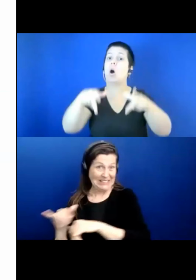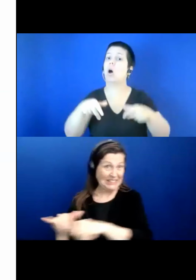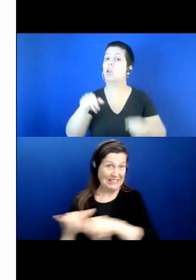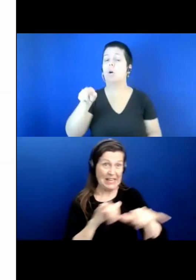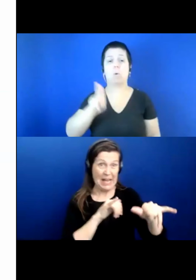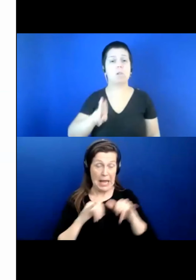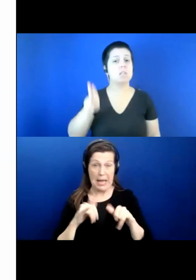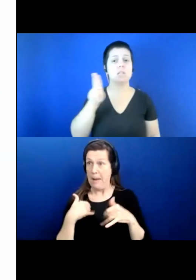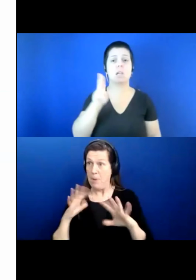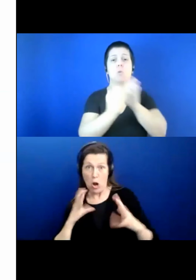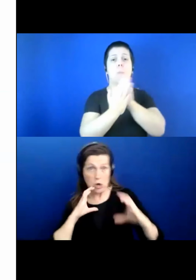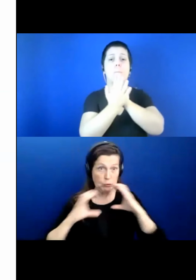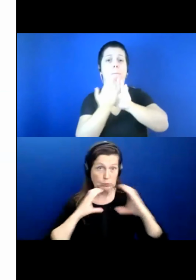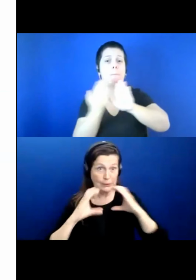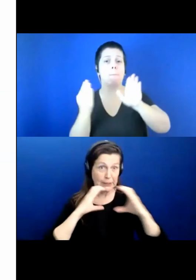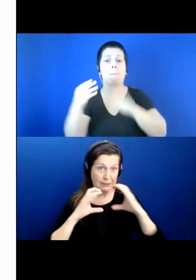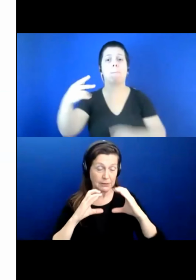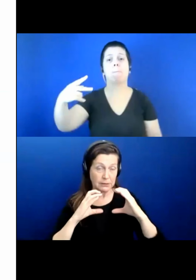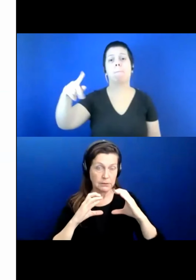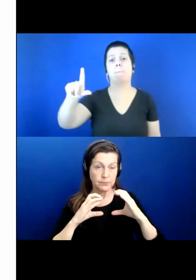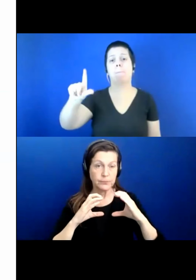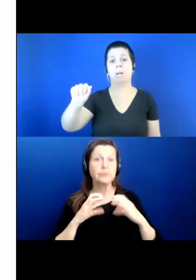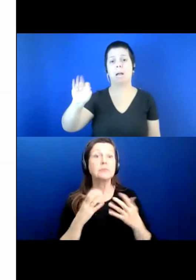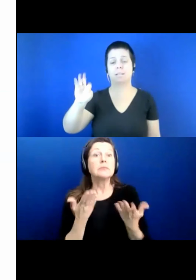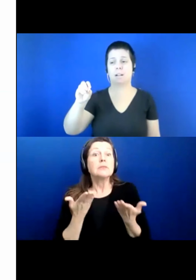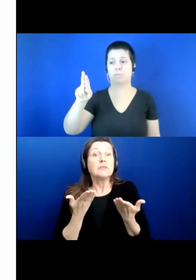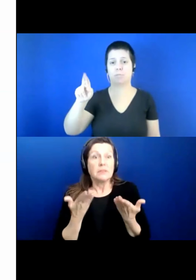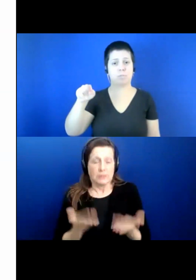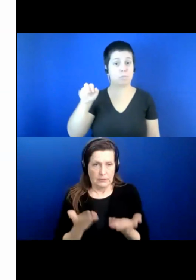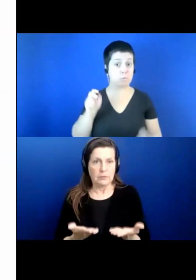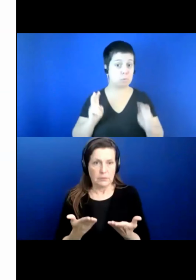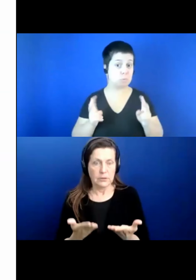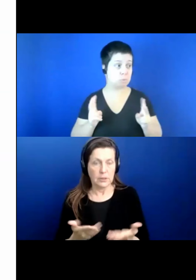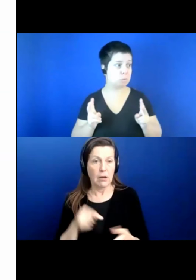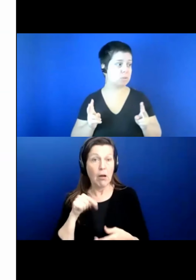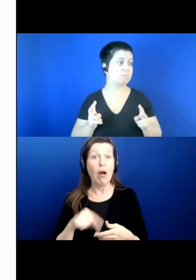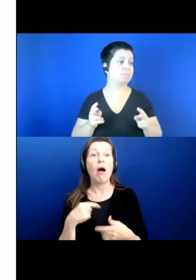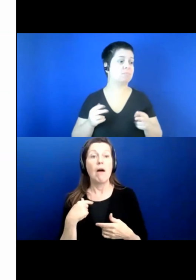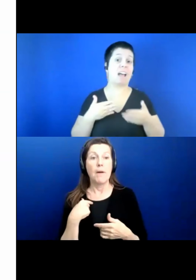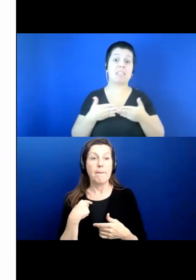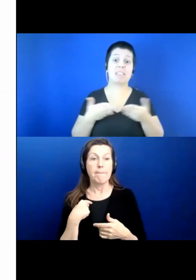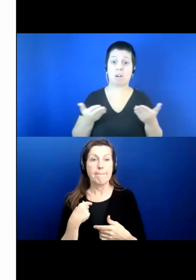to communicate. Where until now there was a big gap in how communication